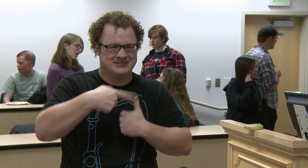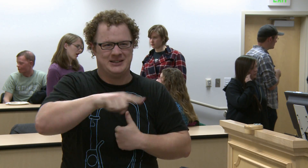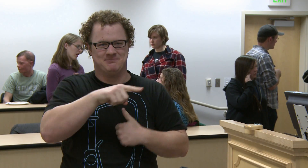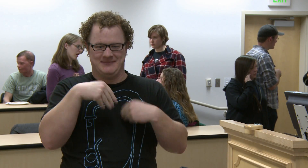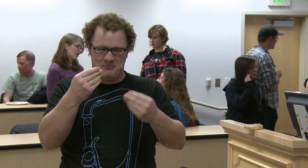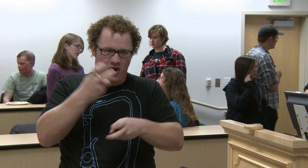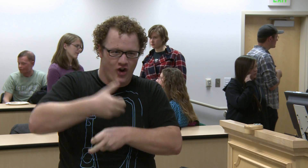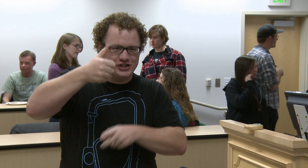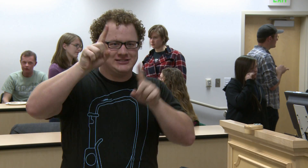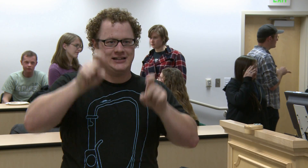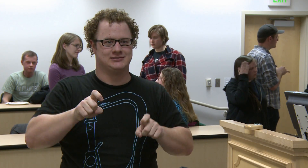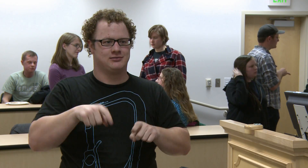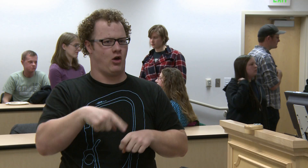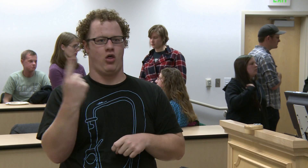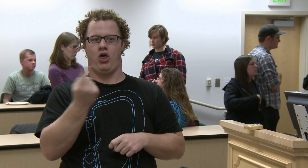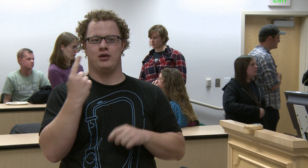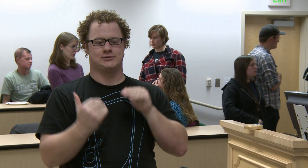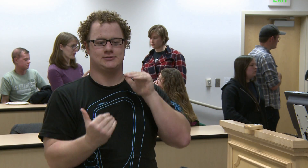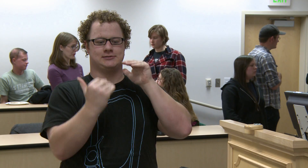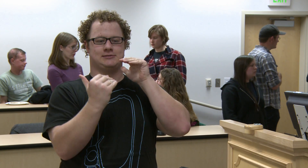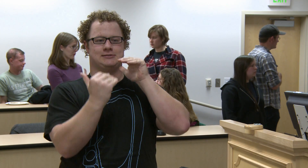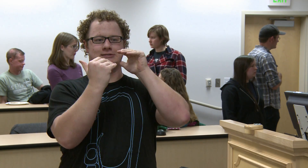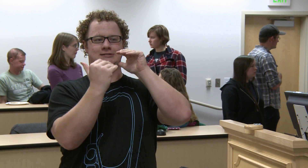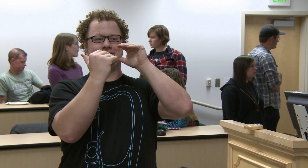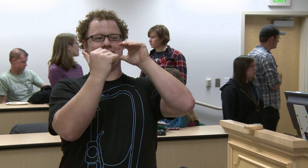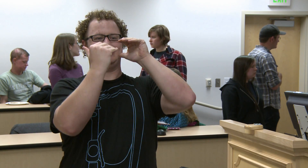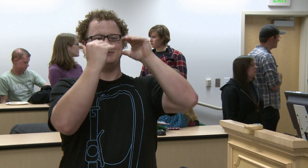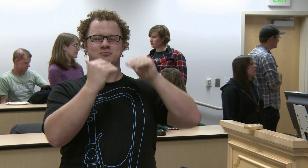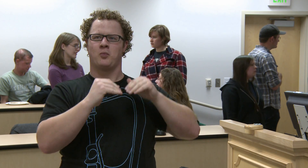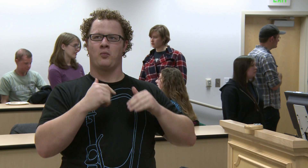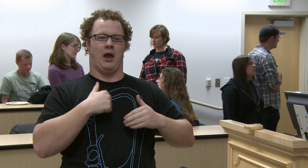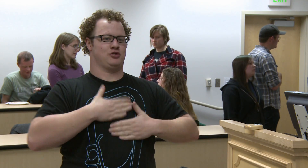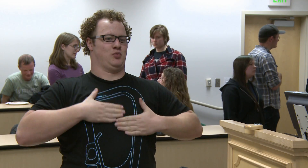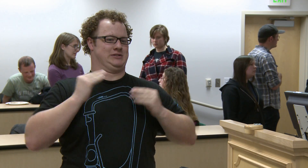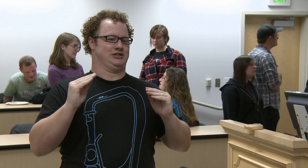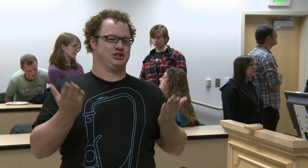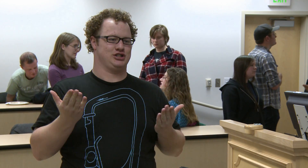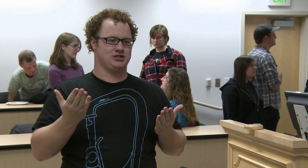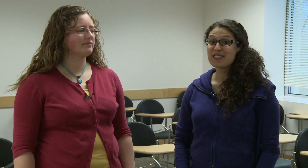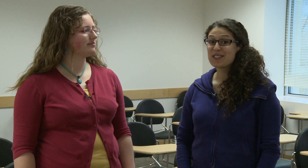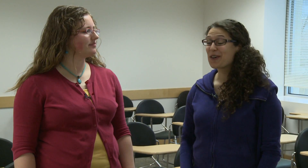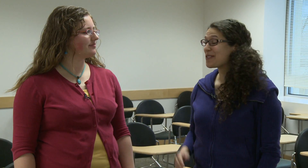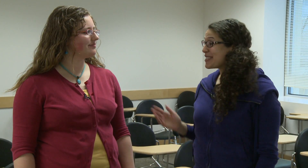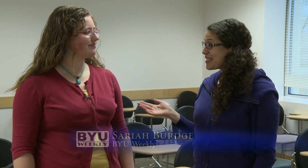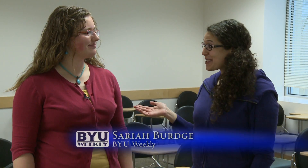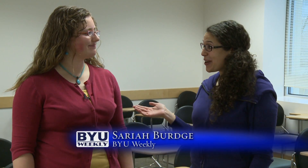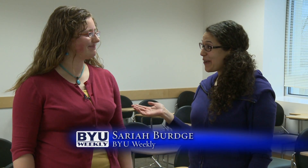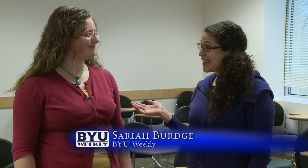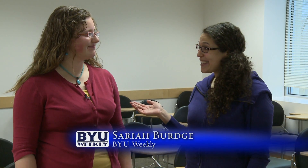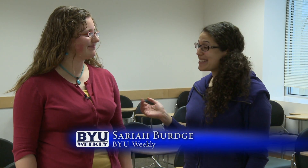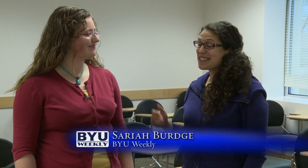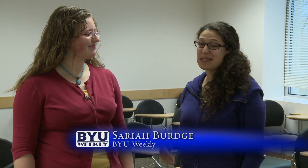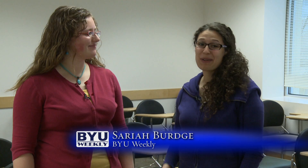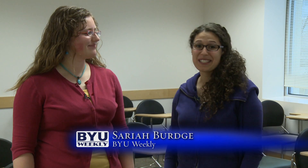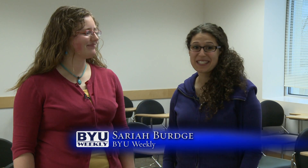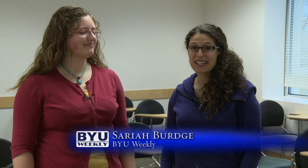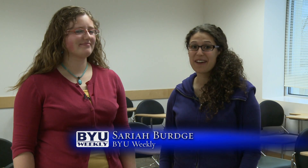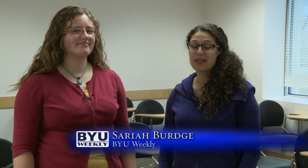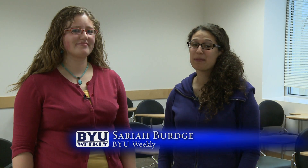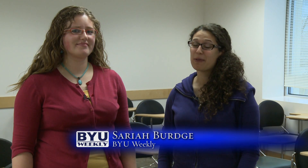better teacher, to challenge them and to give them harder exams. I was trying to raise the bar. So this is Chloe, and she's the president of the